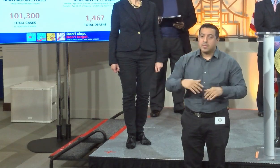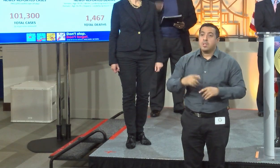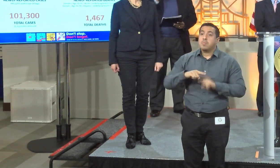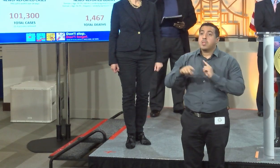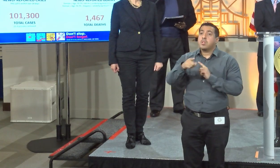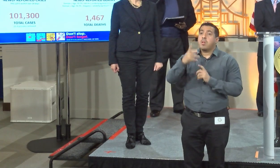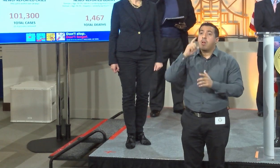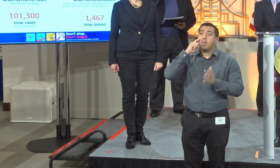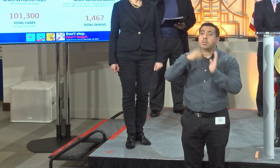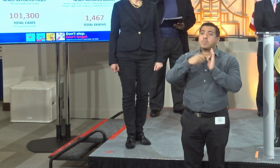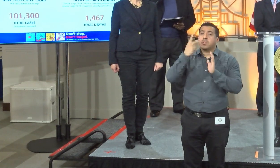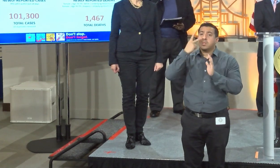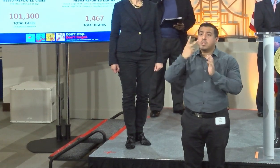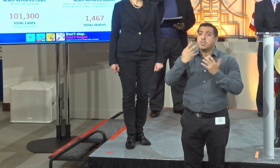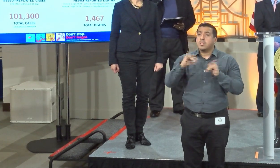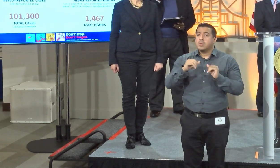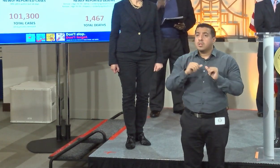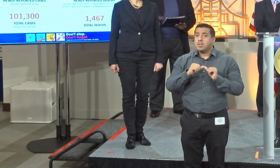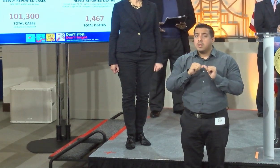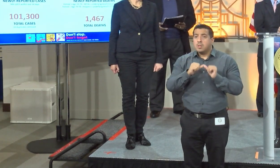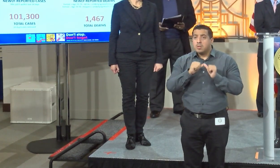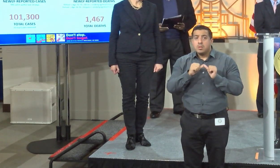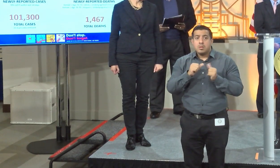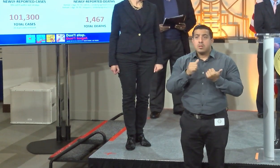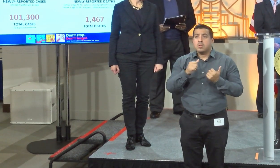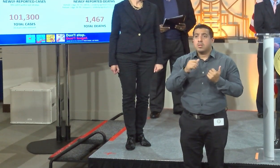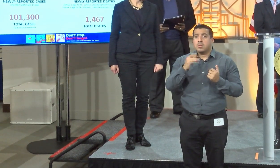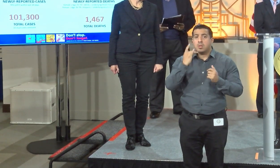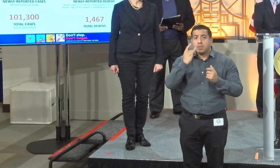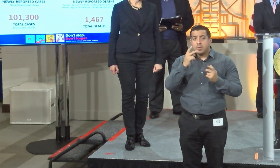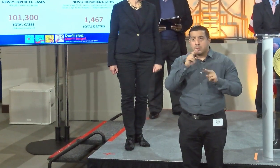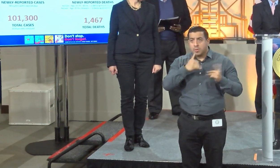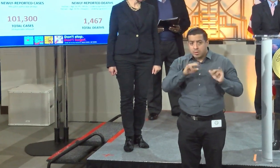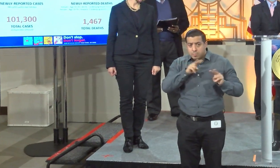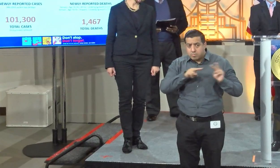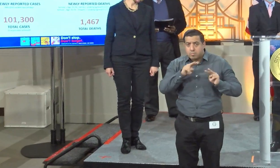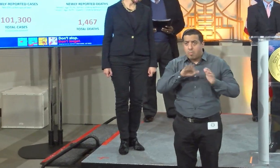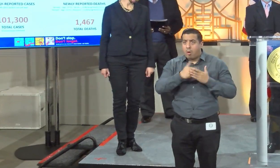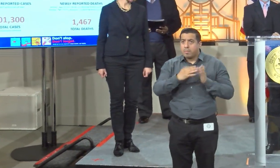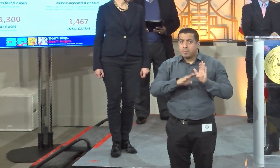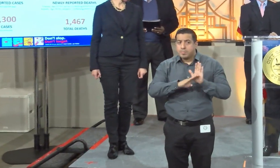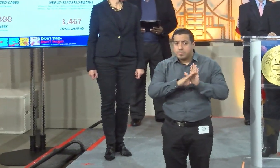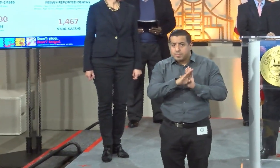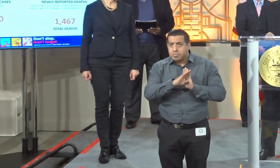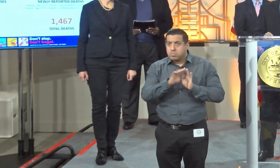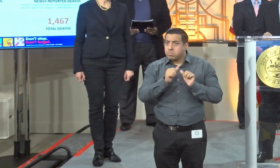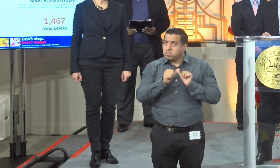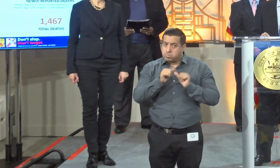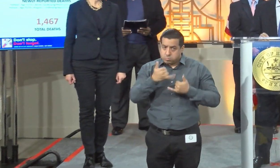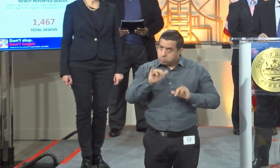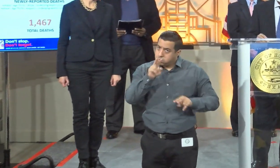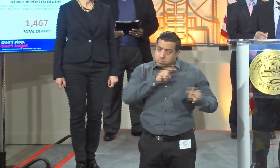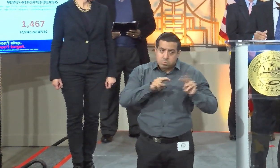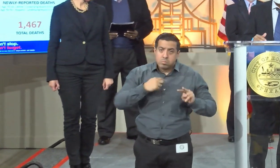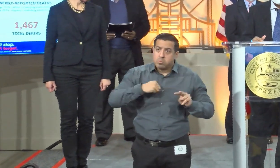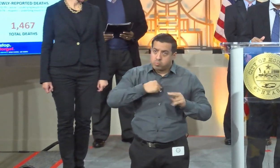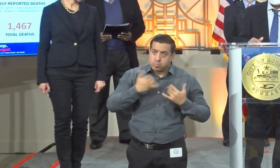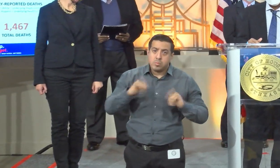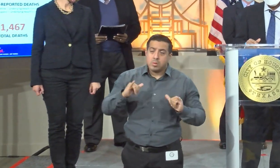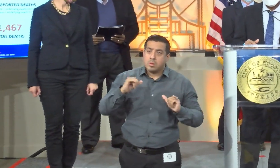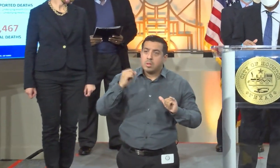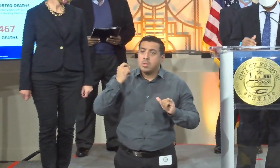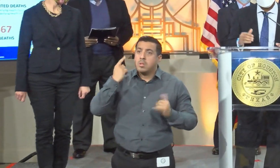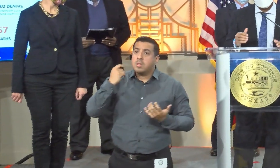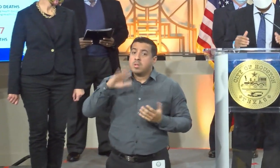also seeing the trends and monitoring things very, very closely. We do anticipate that the